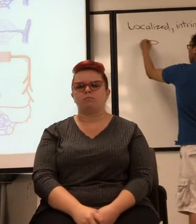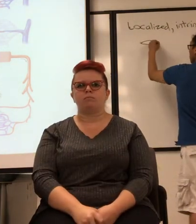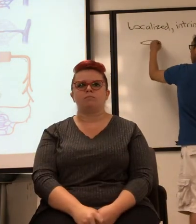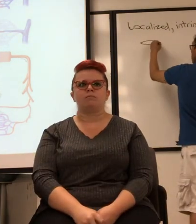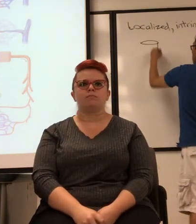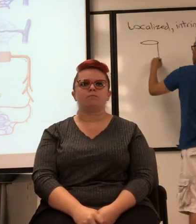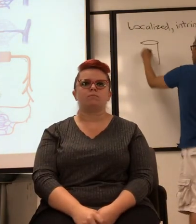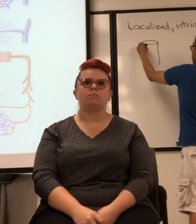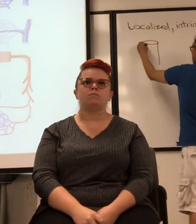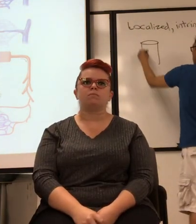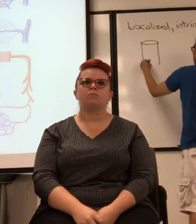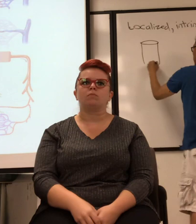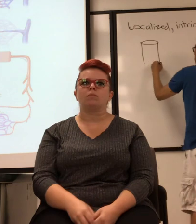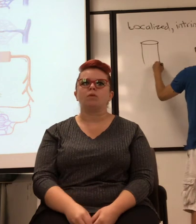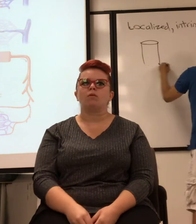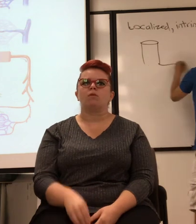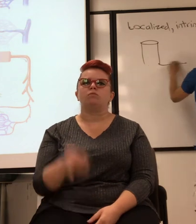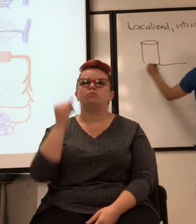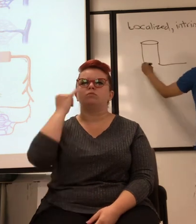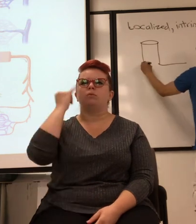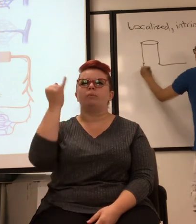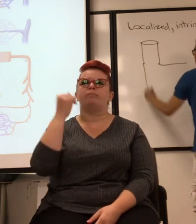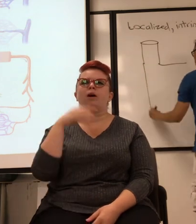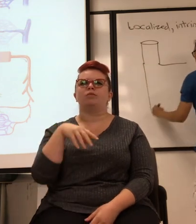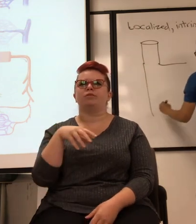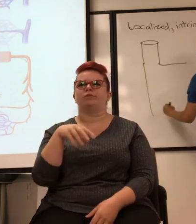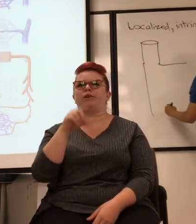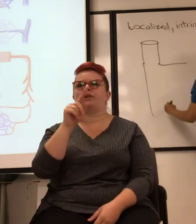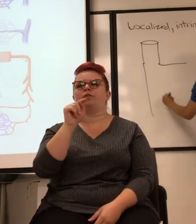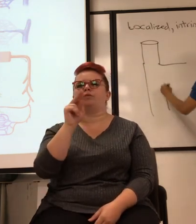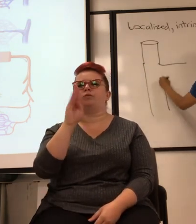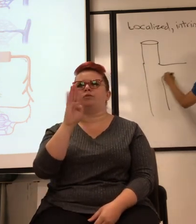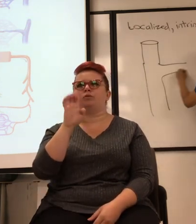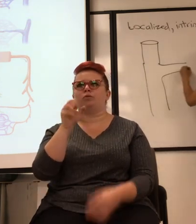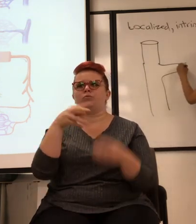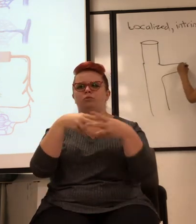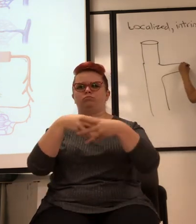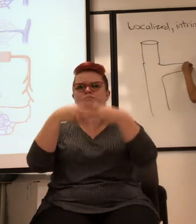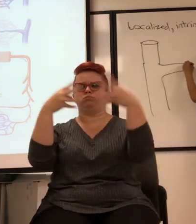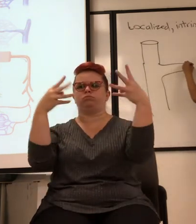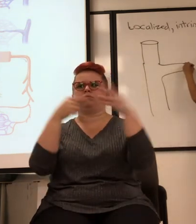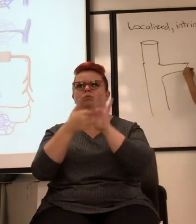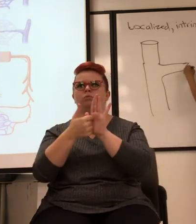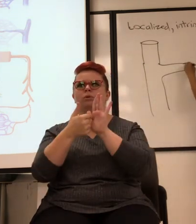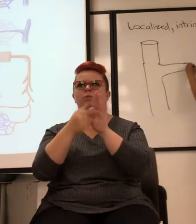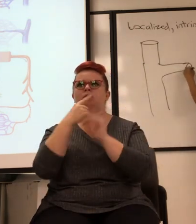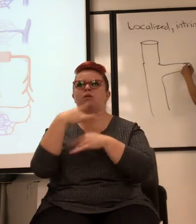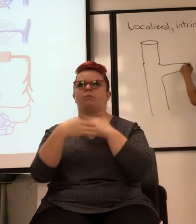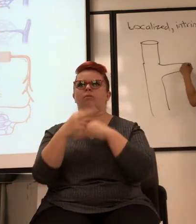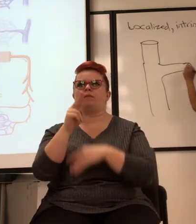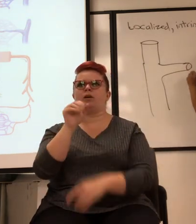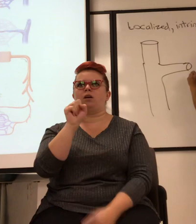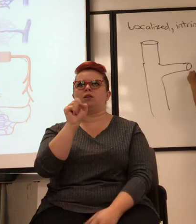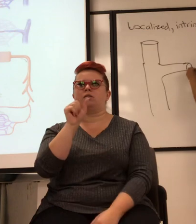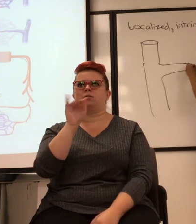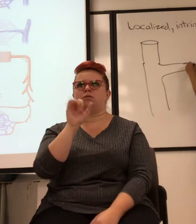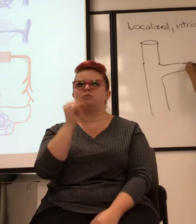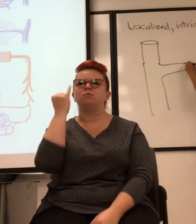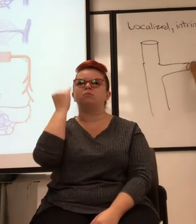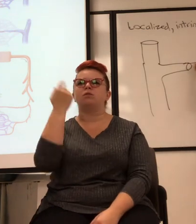Imagine you have a system of tubes to represent blood vessels. Let's say you have one blood